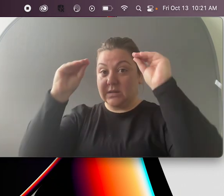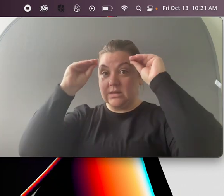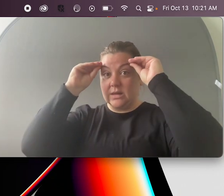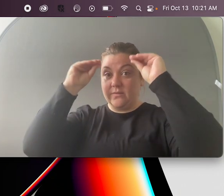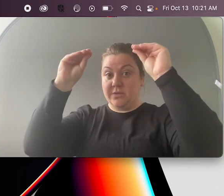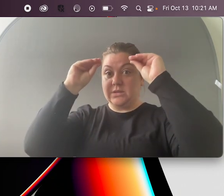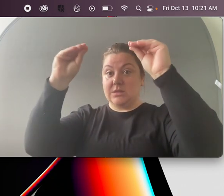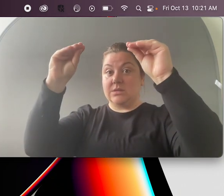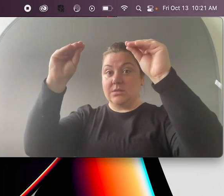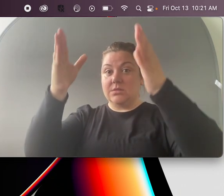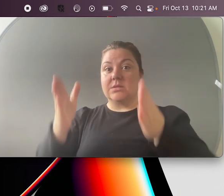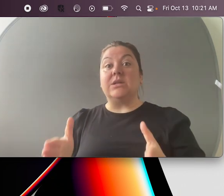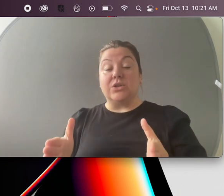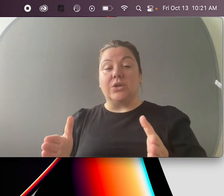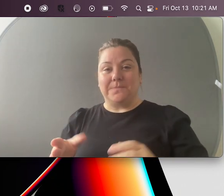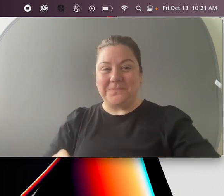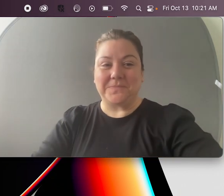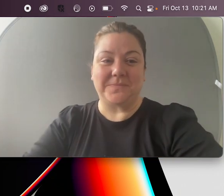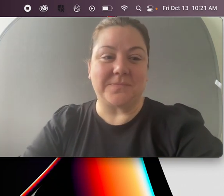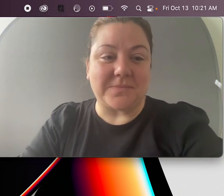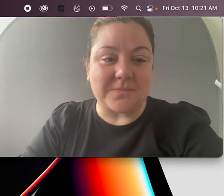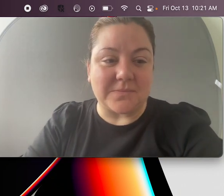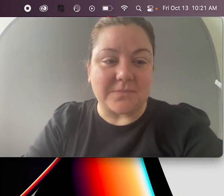So this is a sign for teacher.